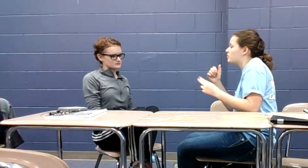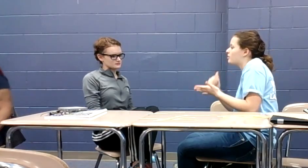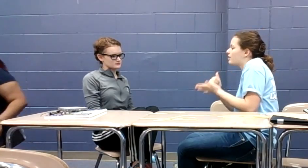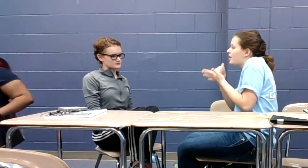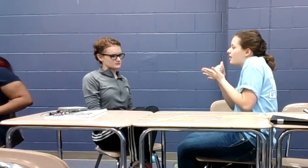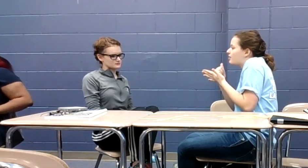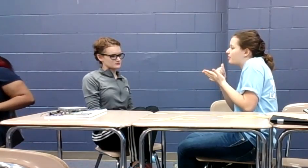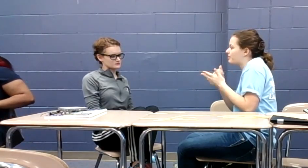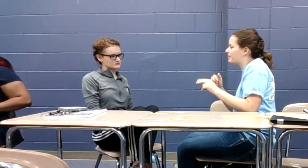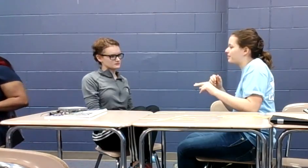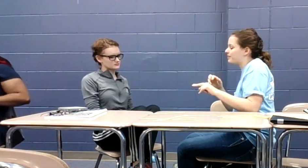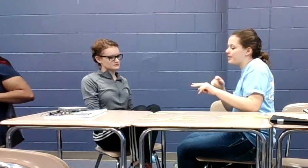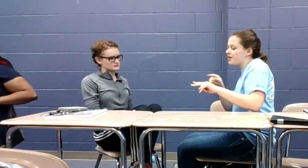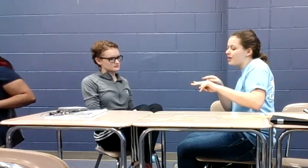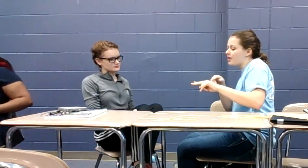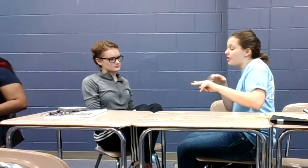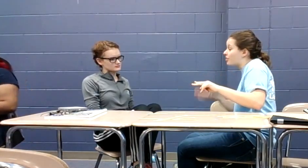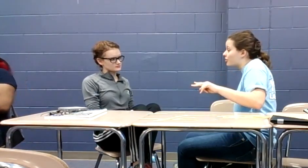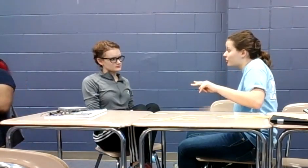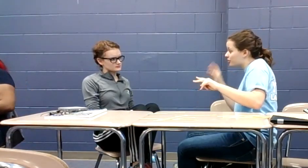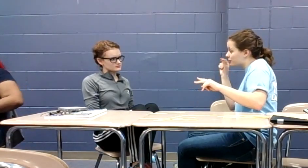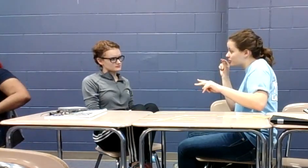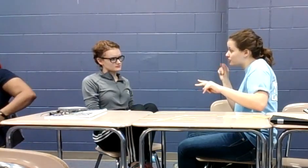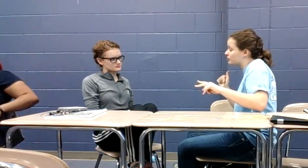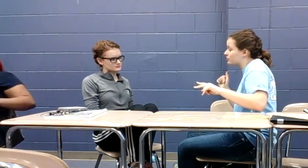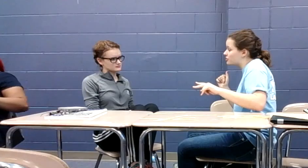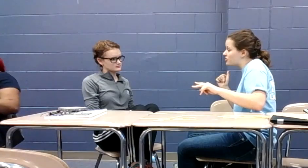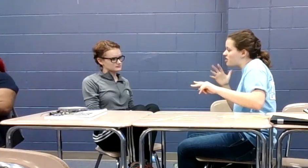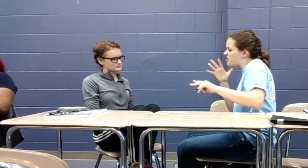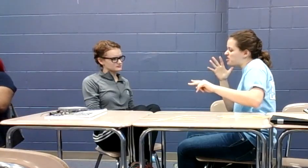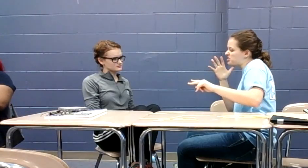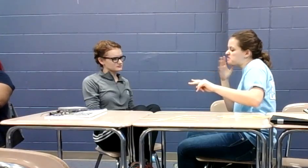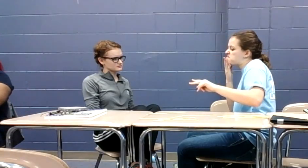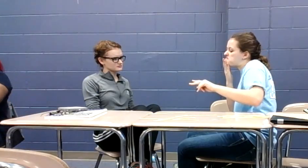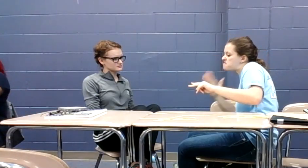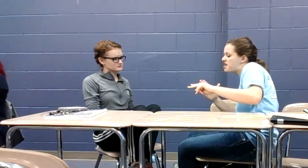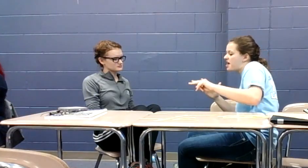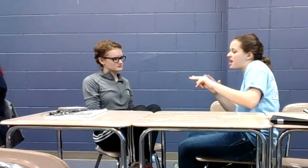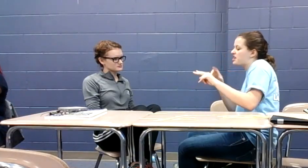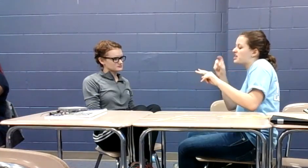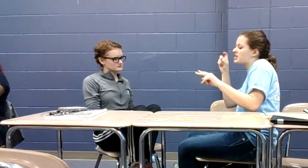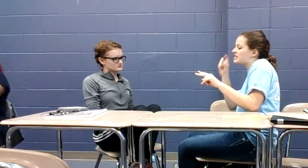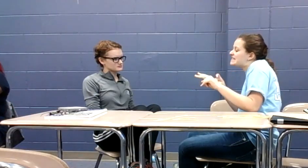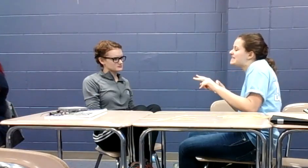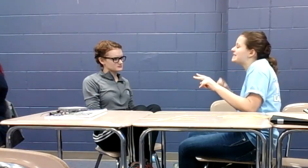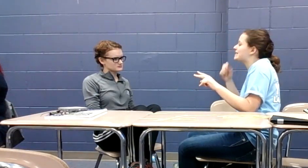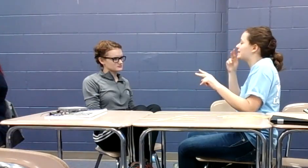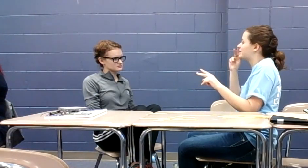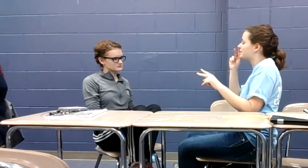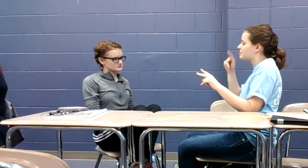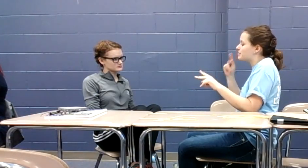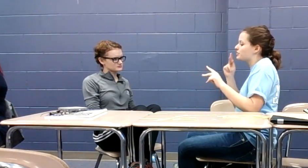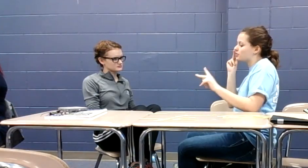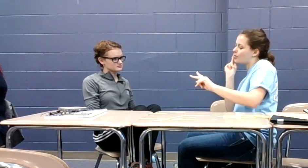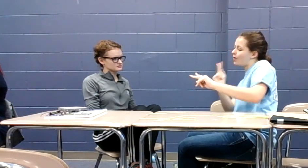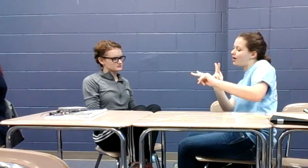Armed Services Vocational Active Battery, will be administered next Friday, March 11th, from 7:20 to 10:40. Students in grades